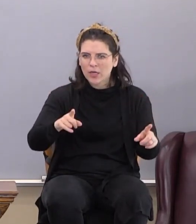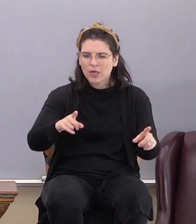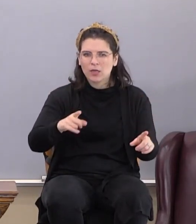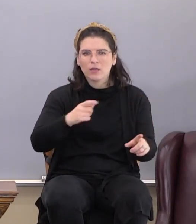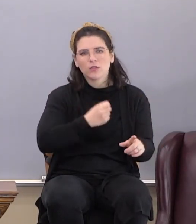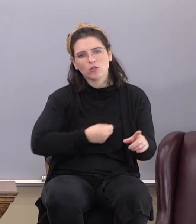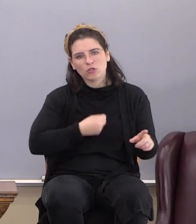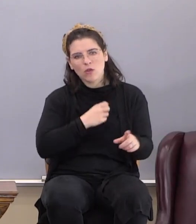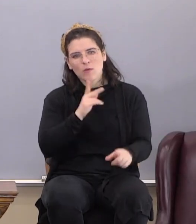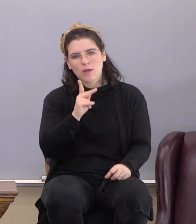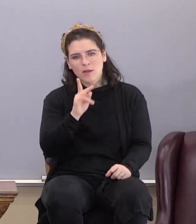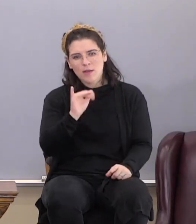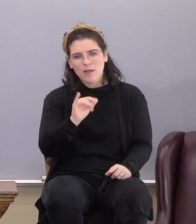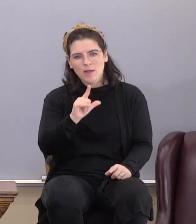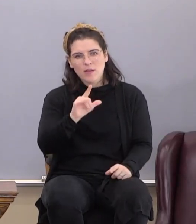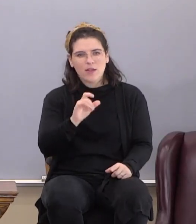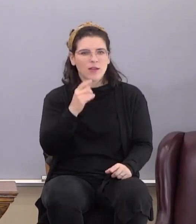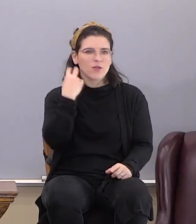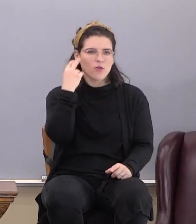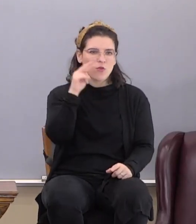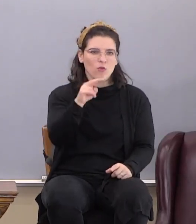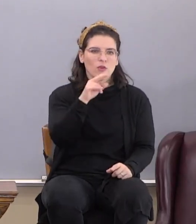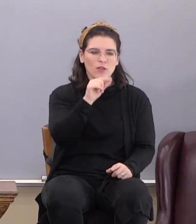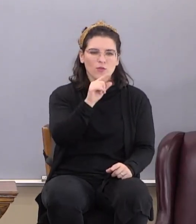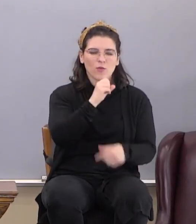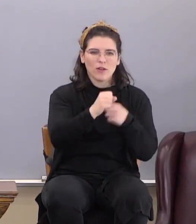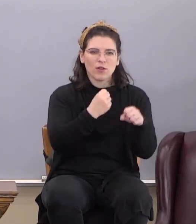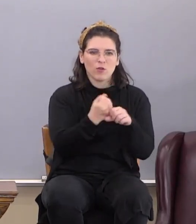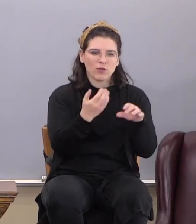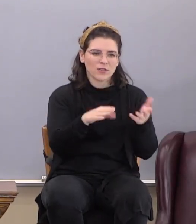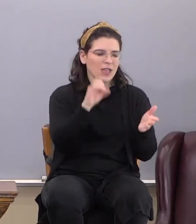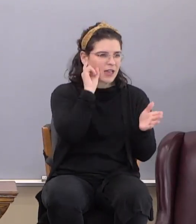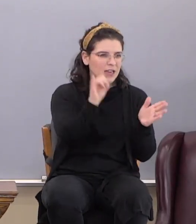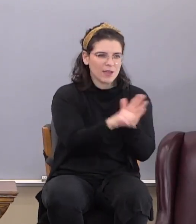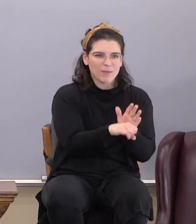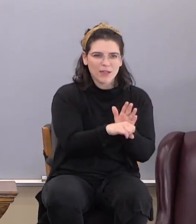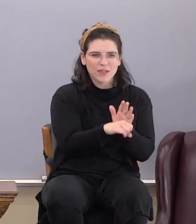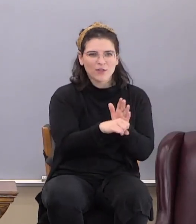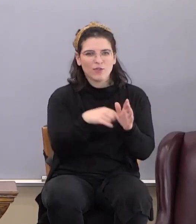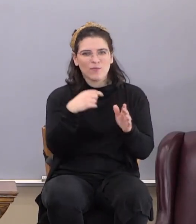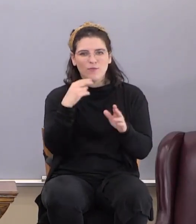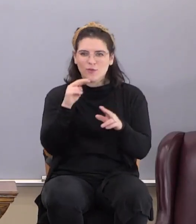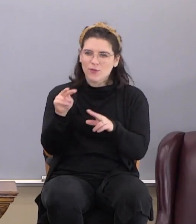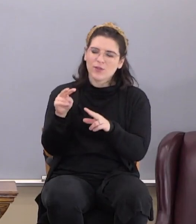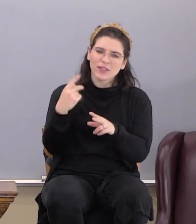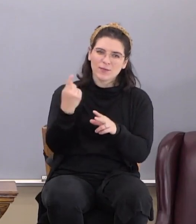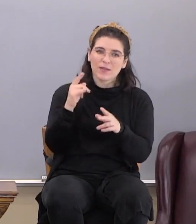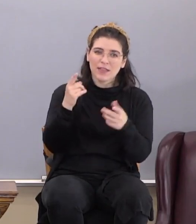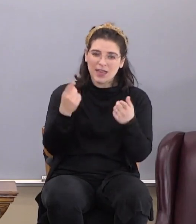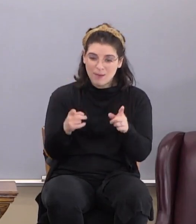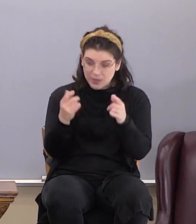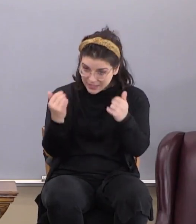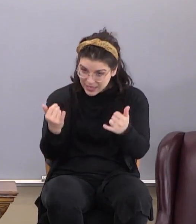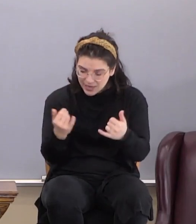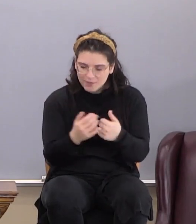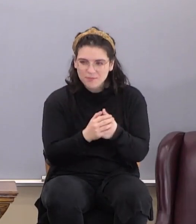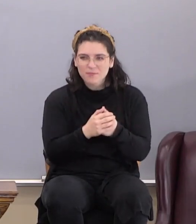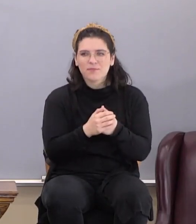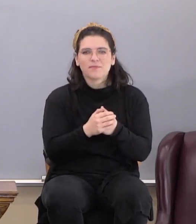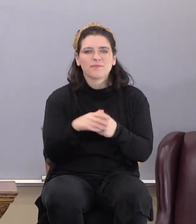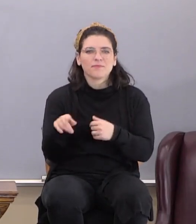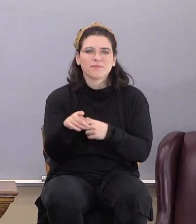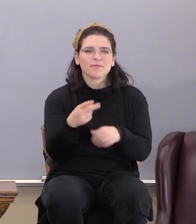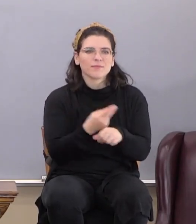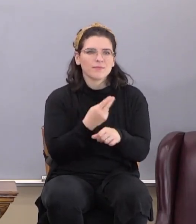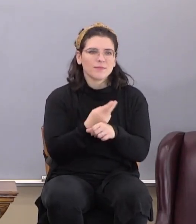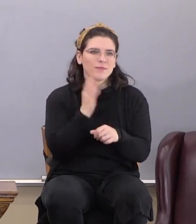Sorry, Kyle. Don't look at the 20-year-old dead image. You look at something that's happening today. So Paul is using,